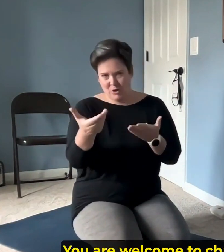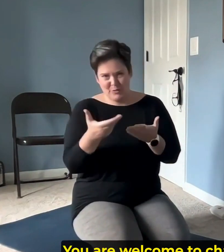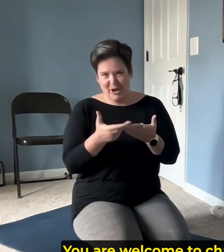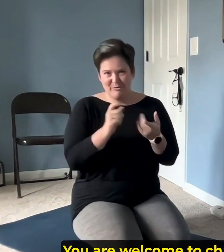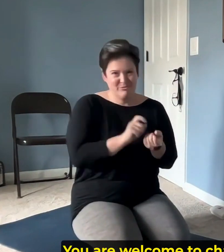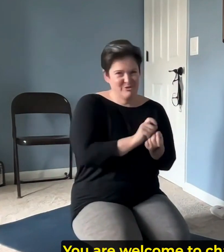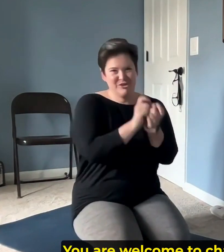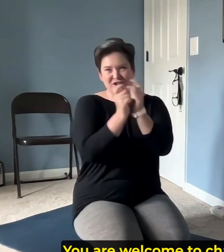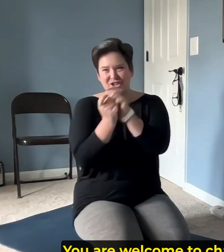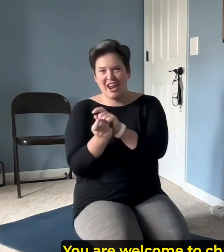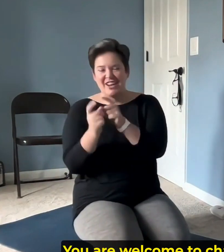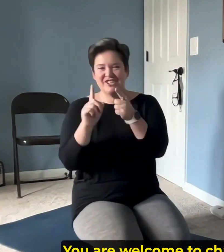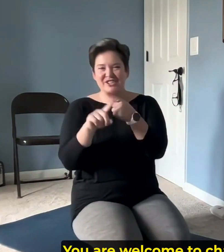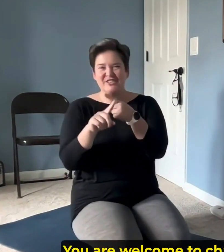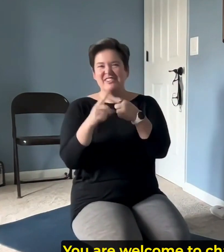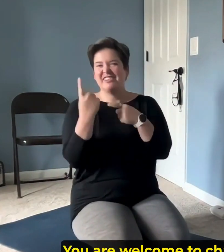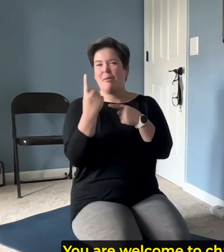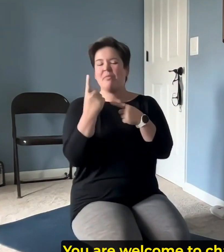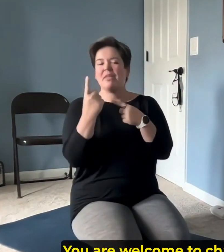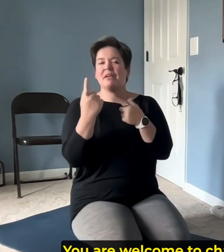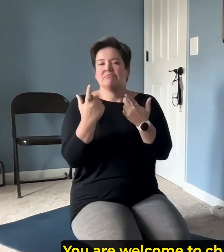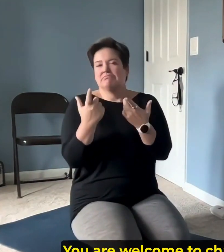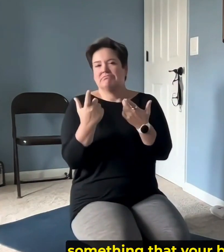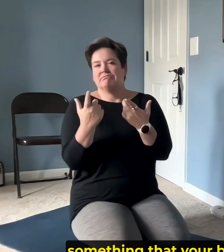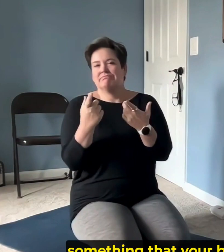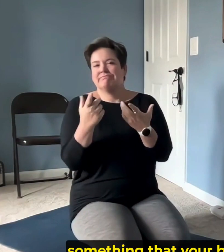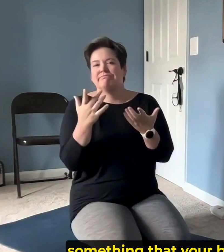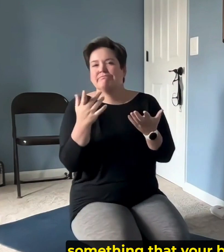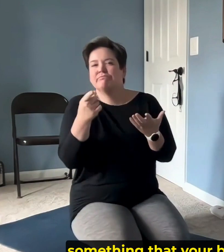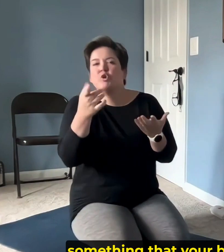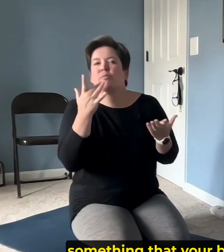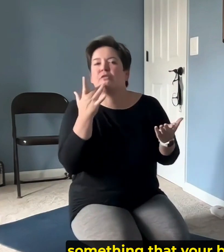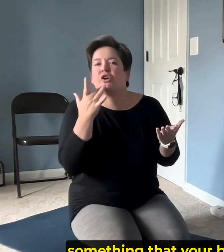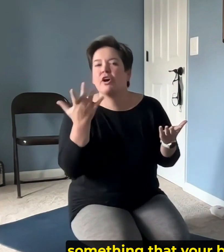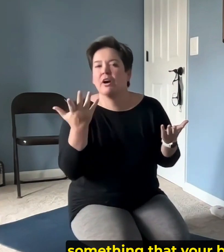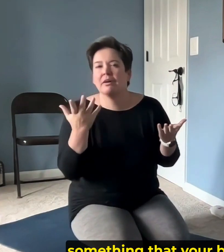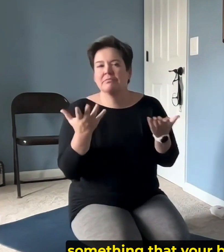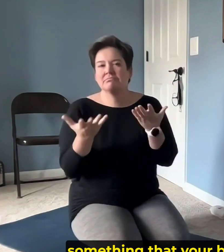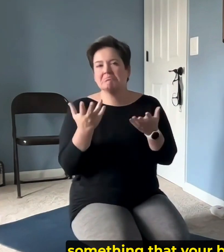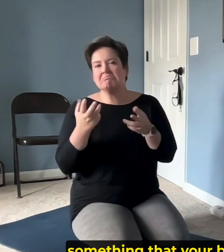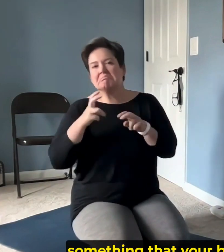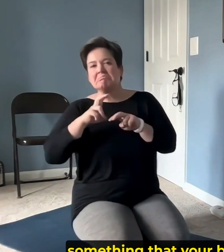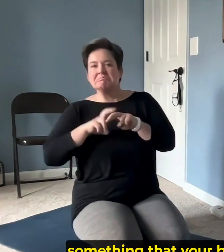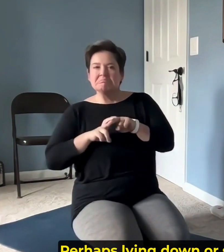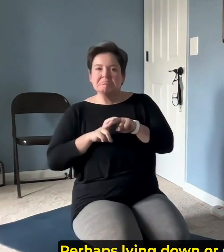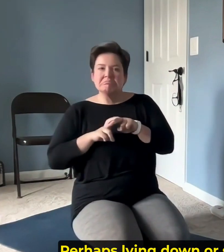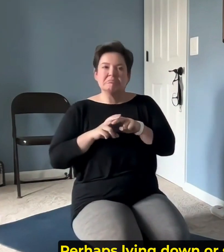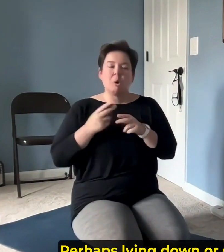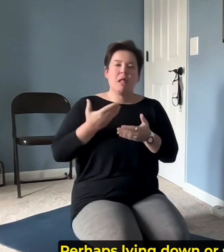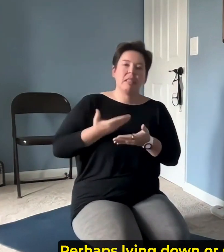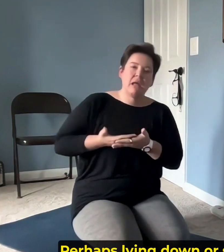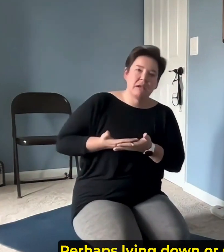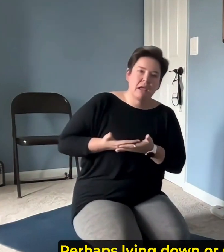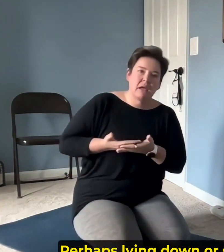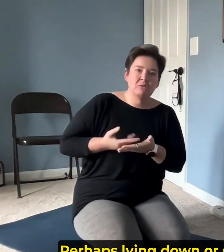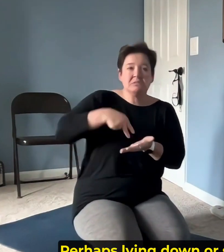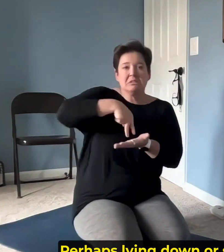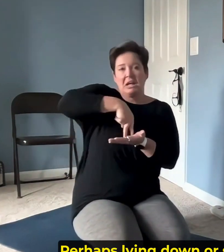are welcome to change and adjust to something that your body would prefer, perhaps lying down or seated